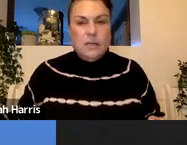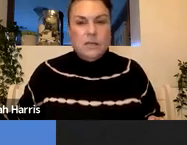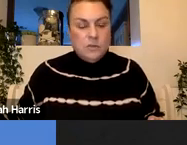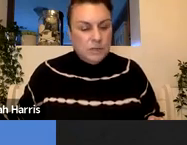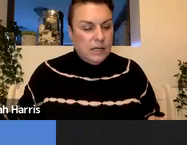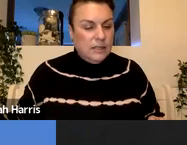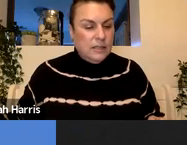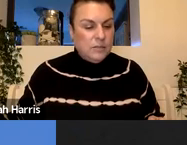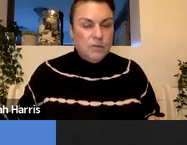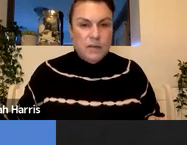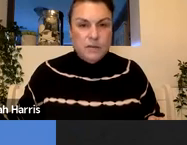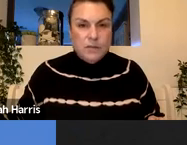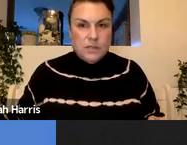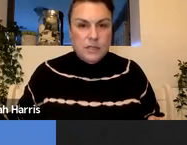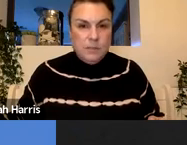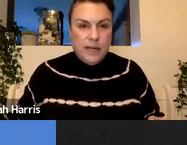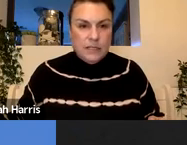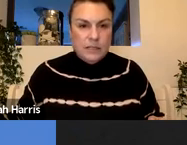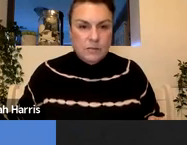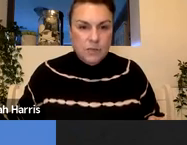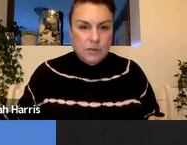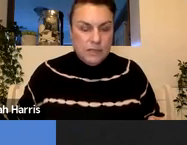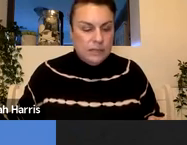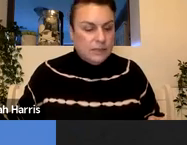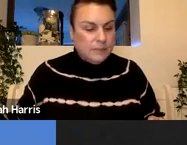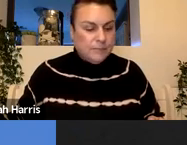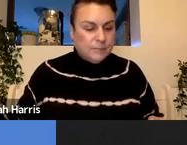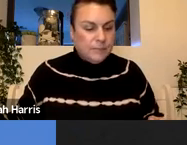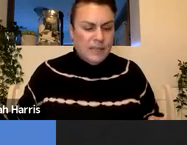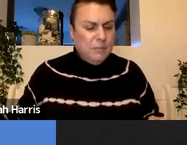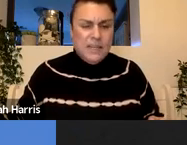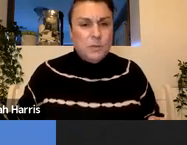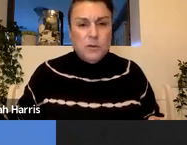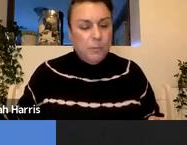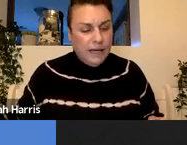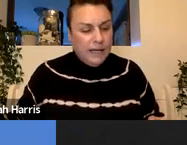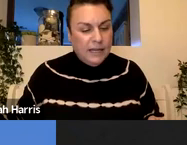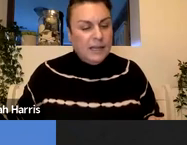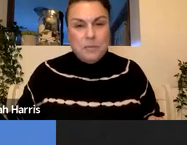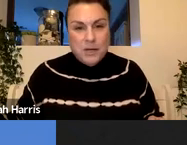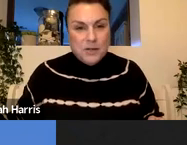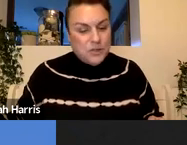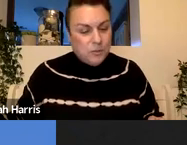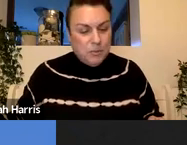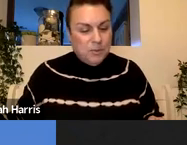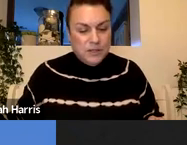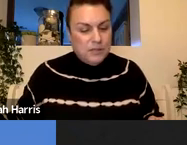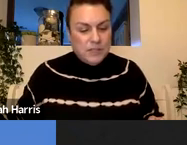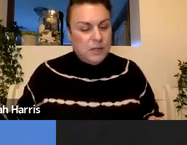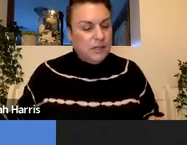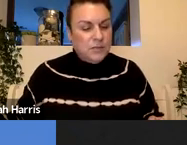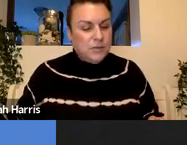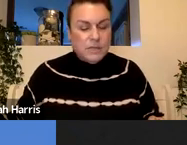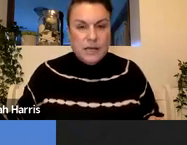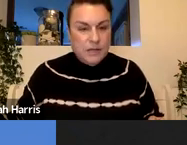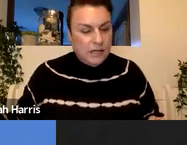suicide attempt survivors impacted communities it means we don't pay peers or people with lived